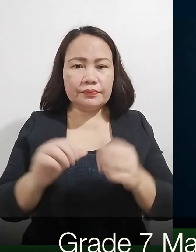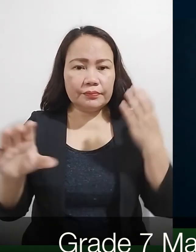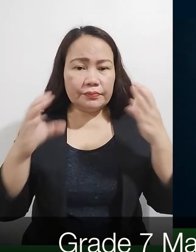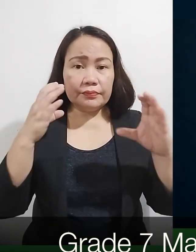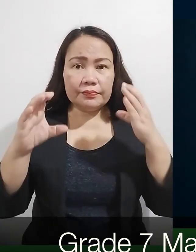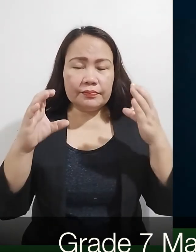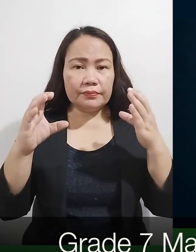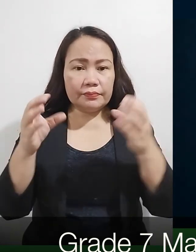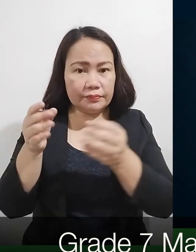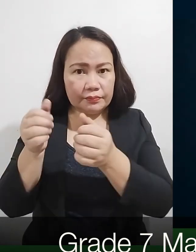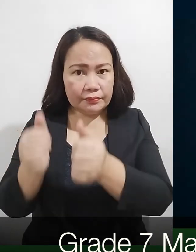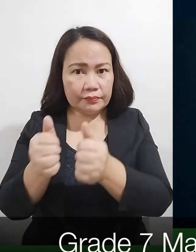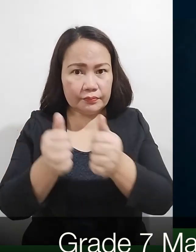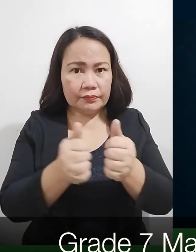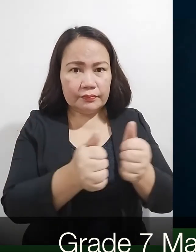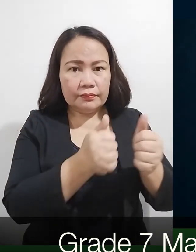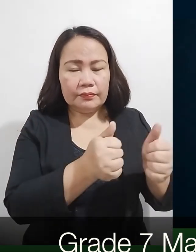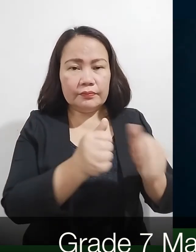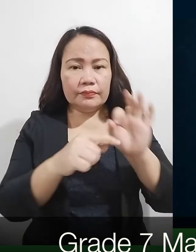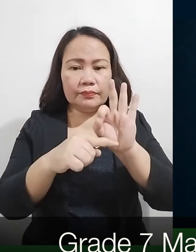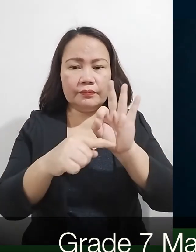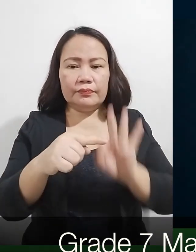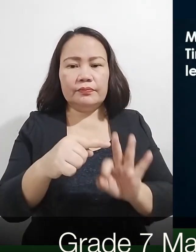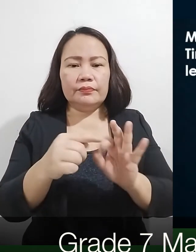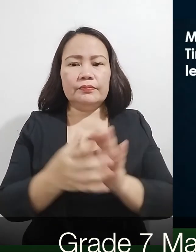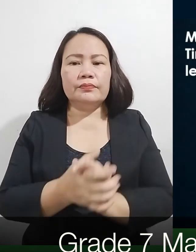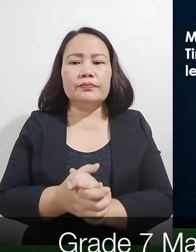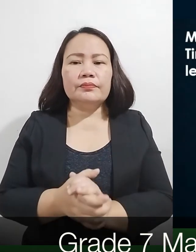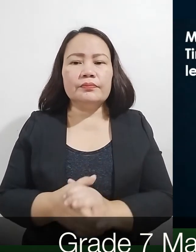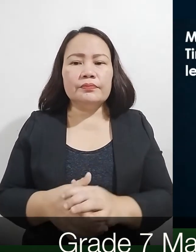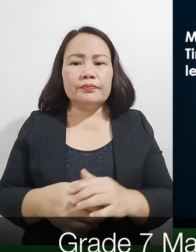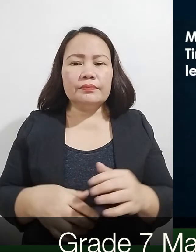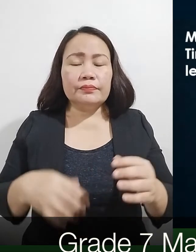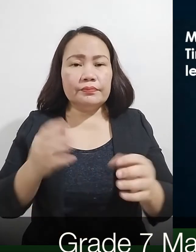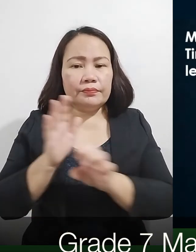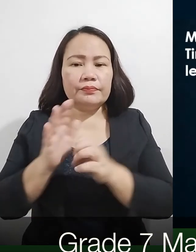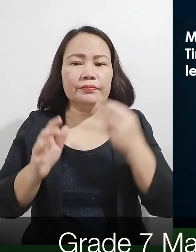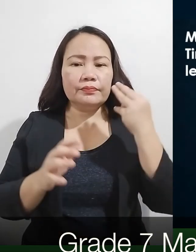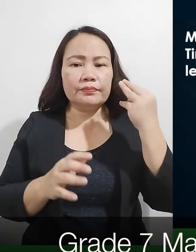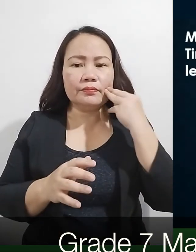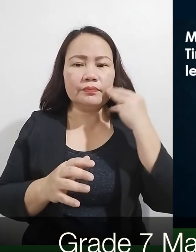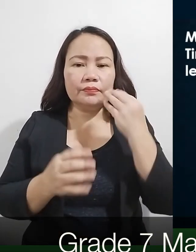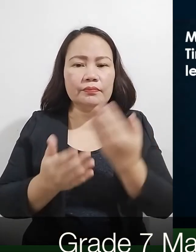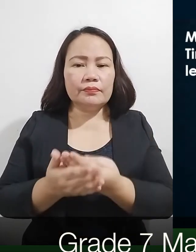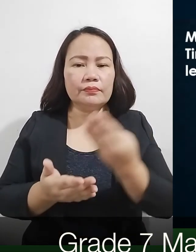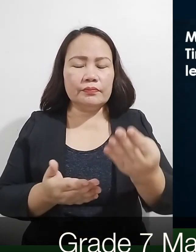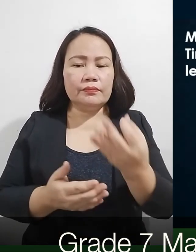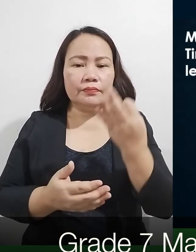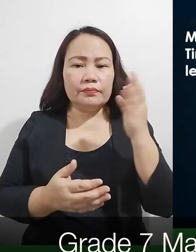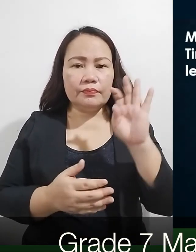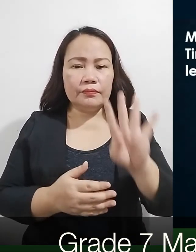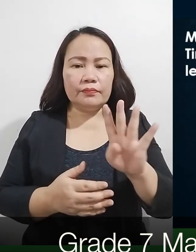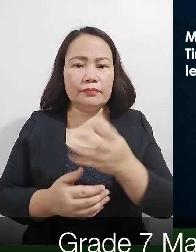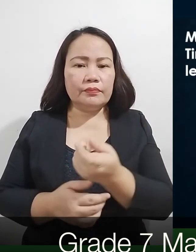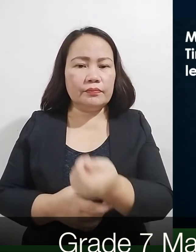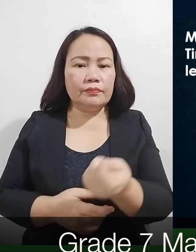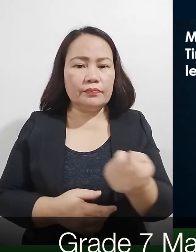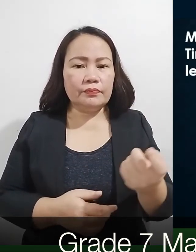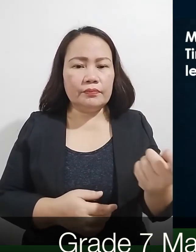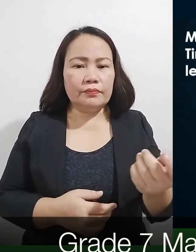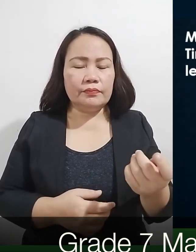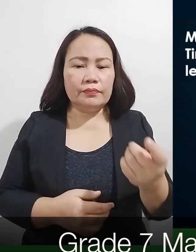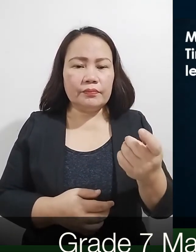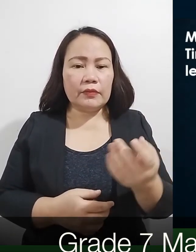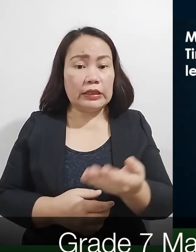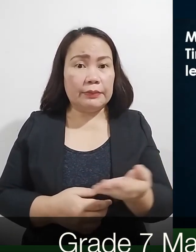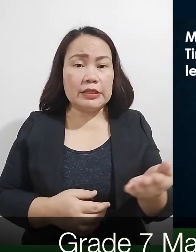Now, let's have the comparing and ordering of fractions. Mary bought 4 items in the market she needed for